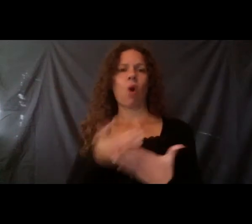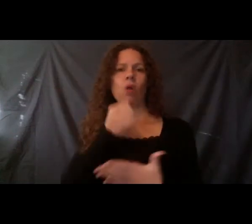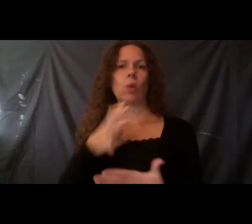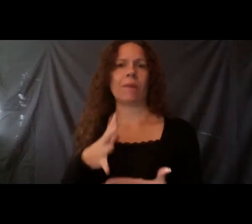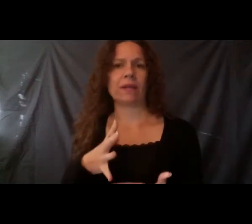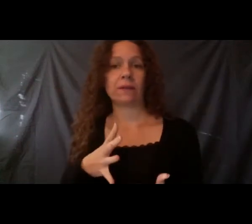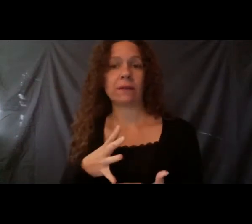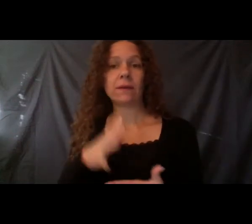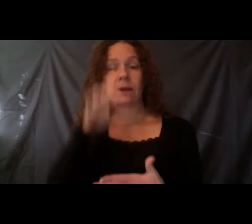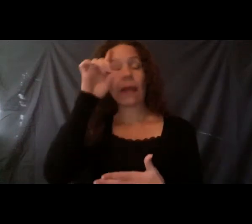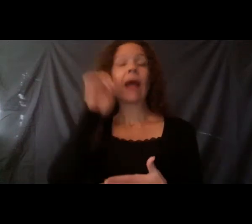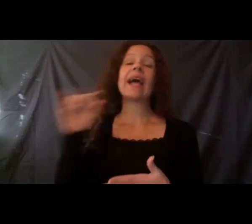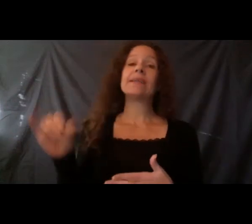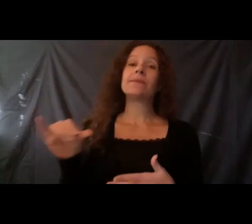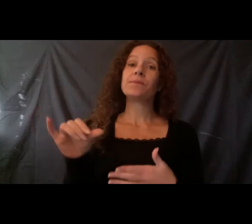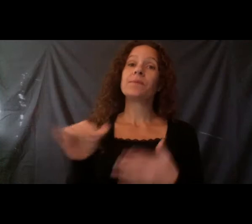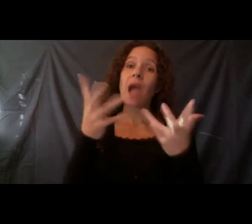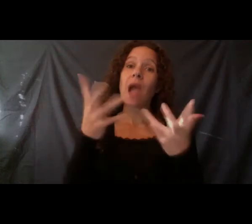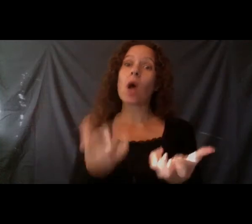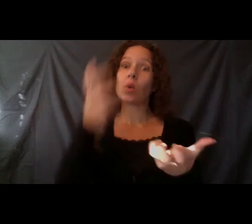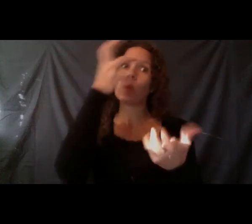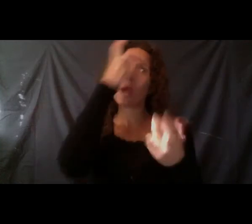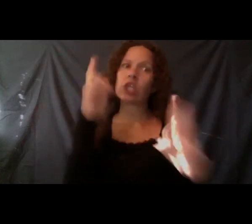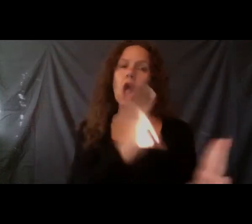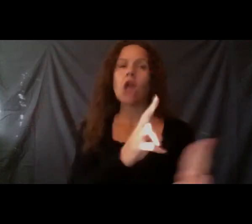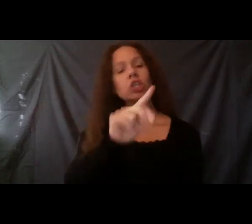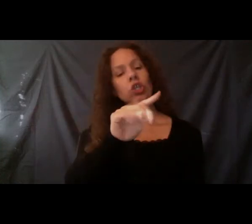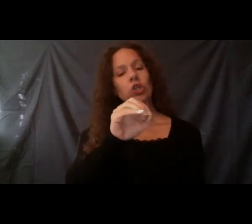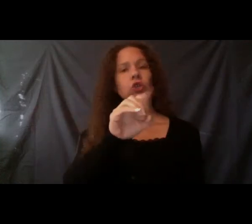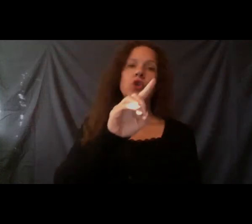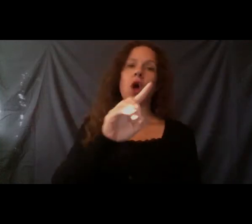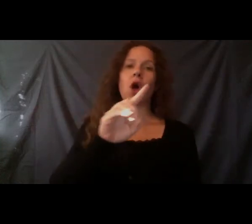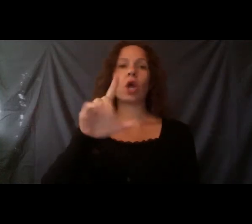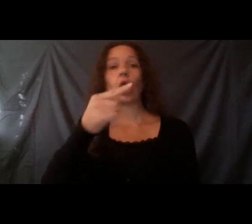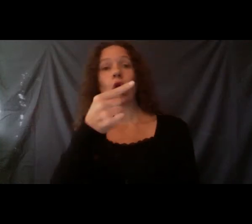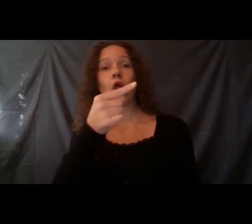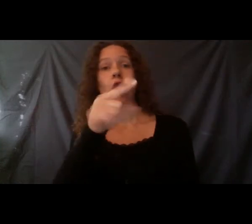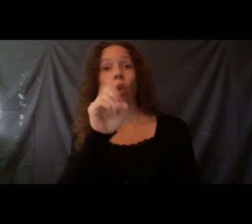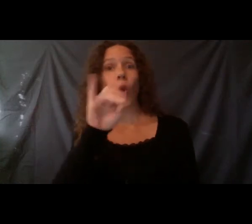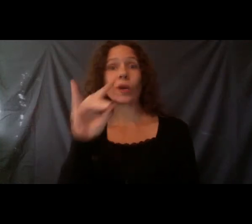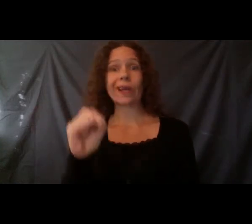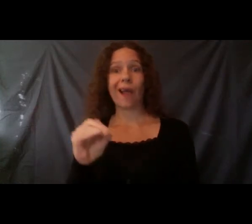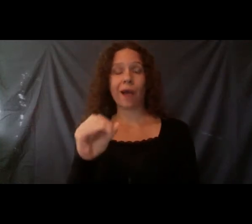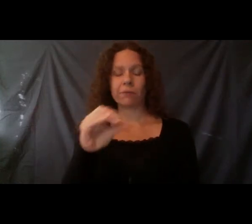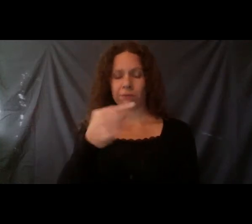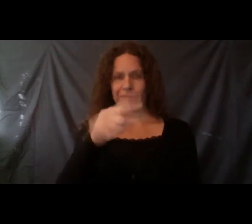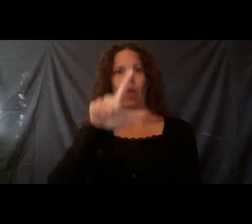I want to acknowledge one of our departing legislators, Todd Gloria, who just replaced a Republican to finally become the next Democratic mayor